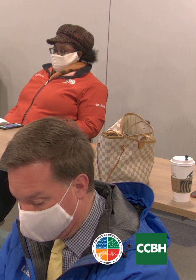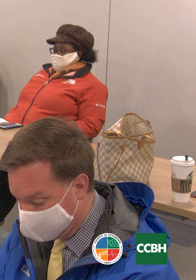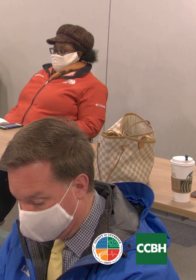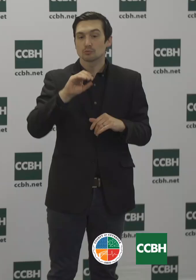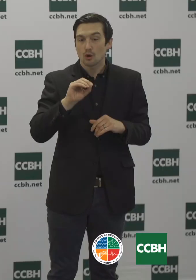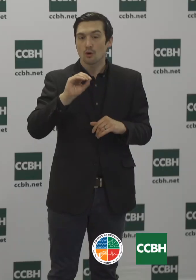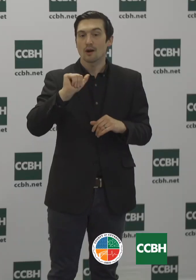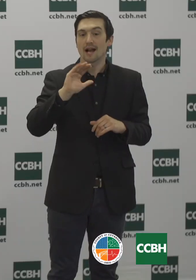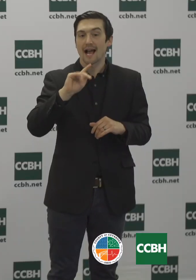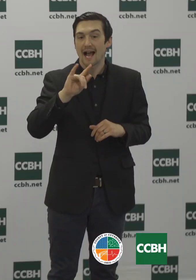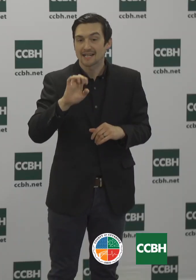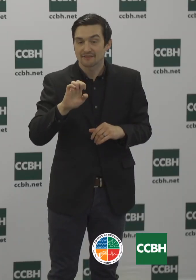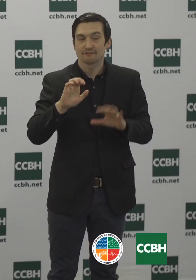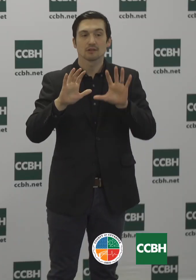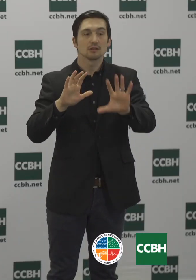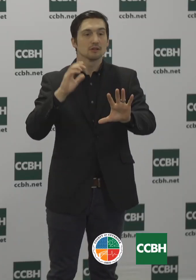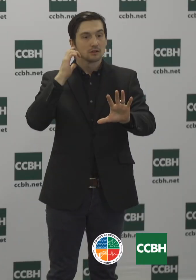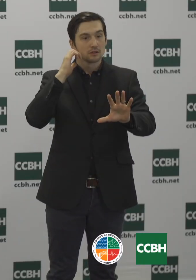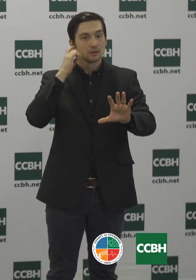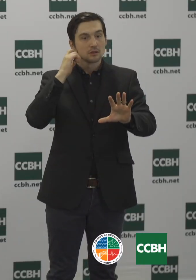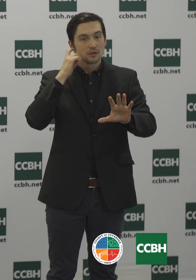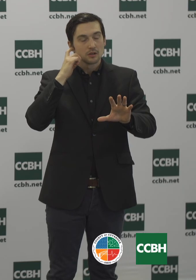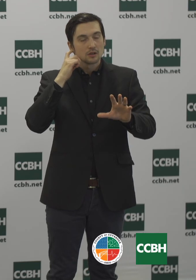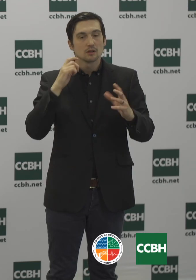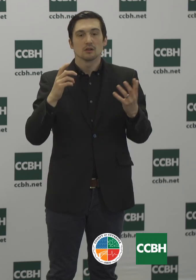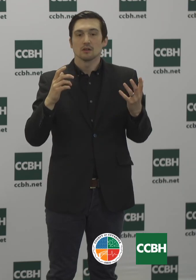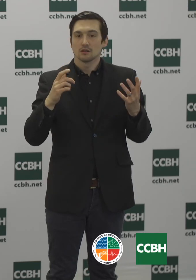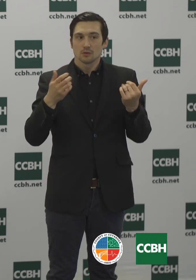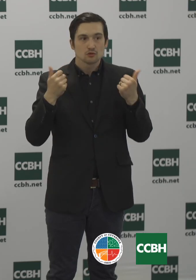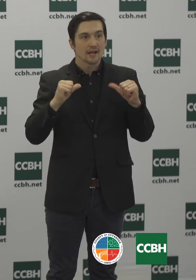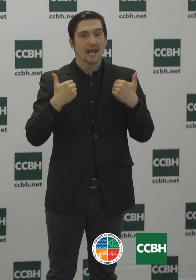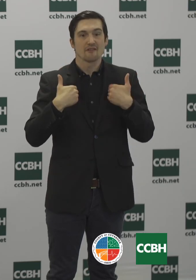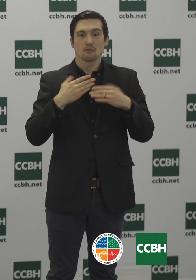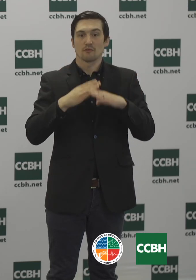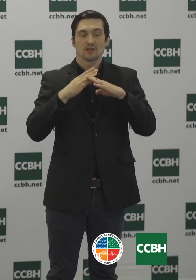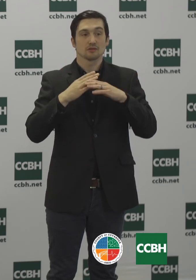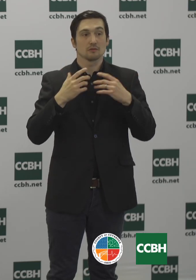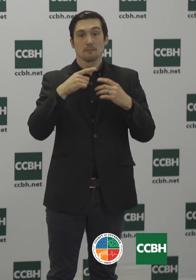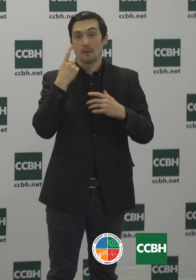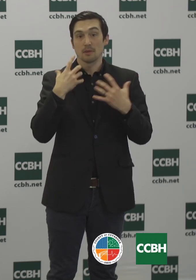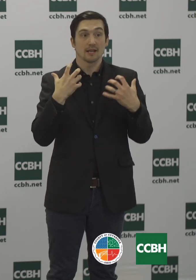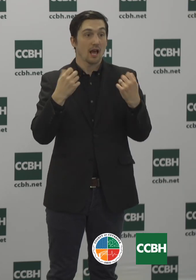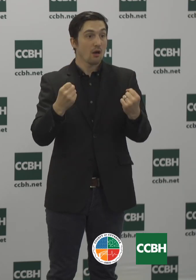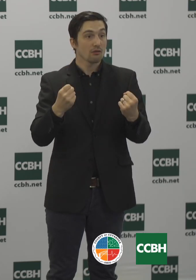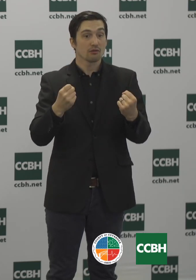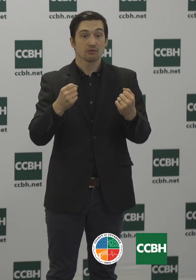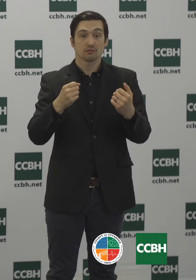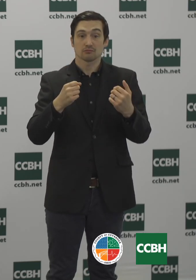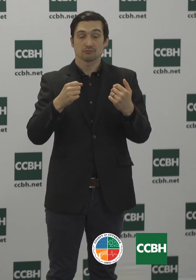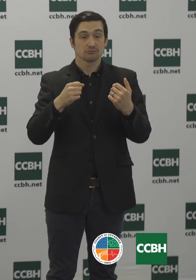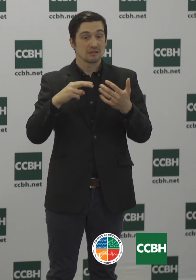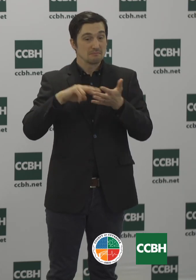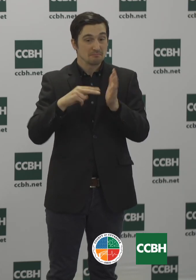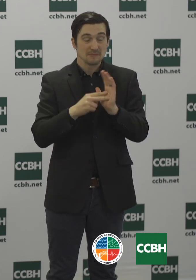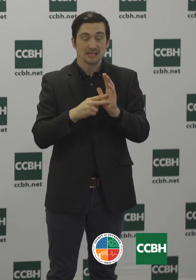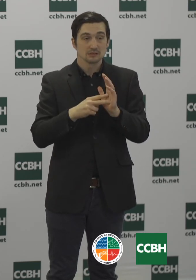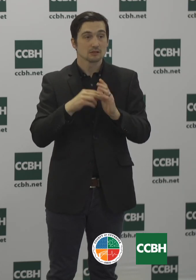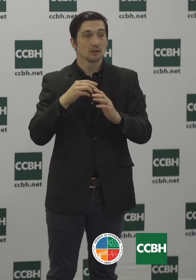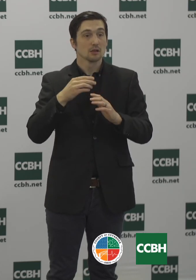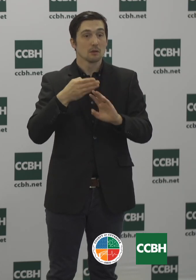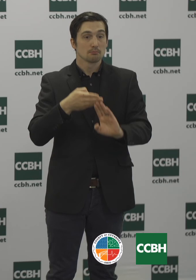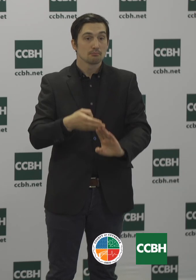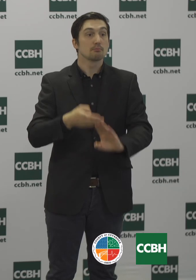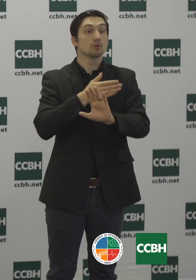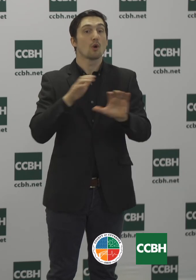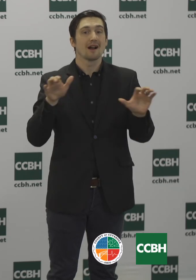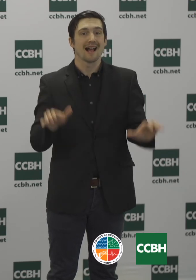proactive as we can. We're all about prevention. Public health is prevention at its core, and so for us, proactive